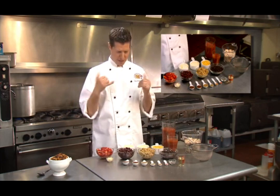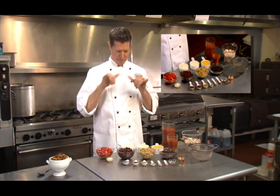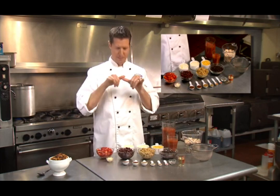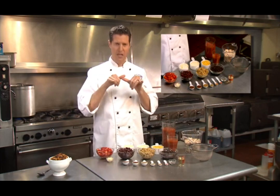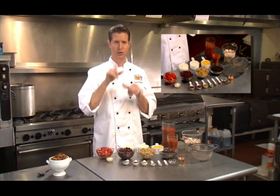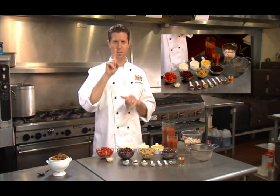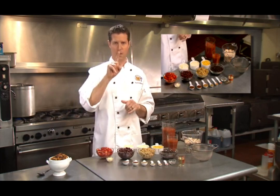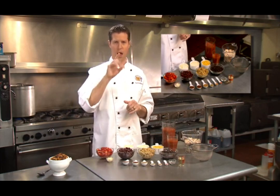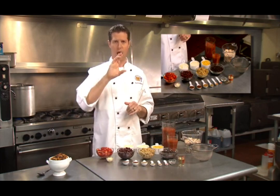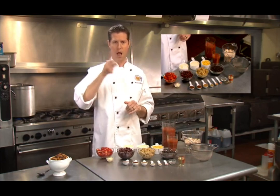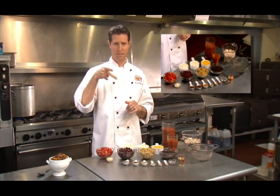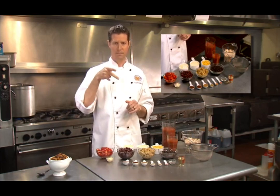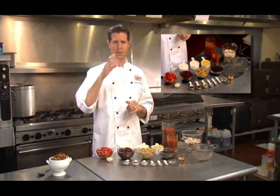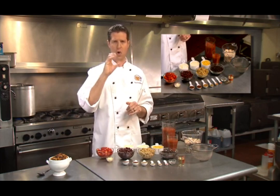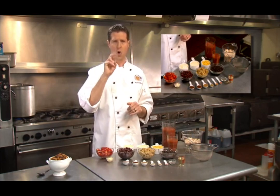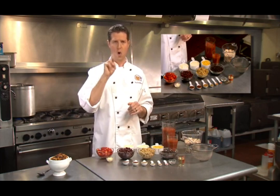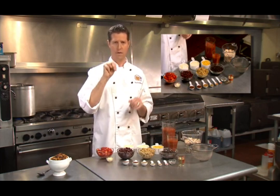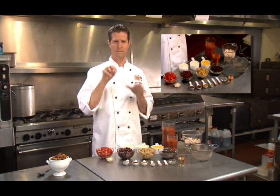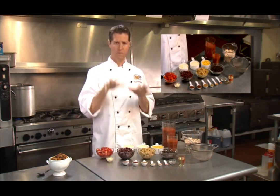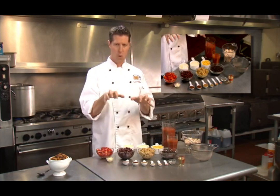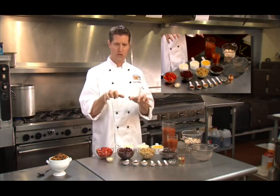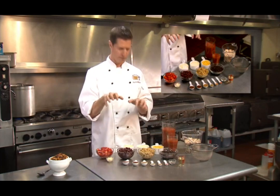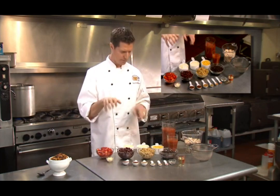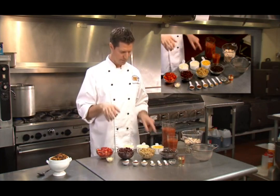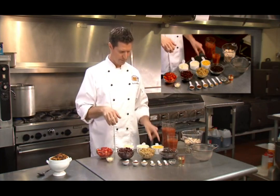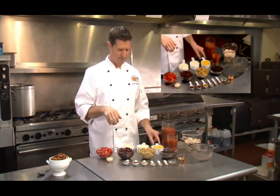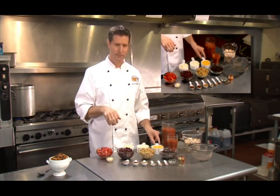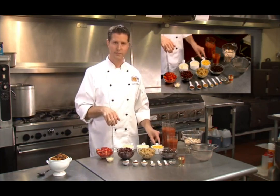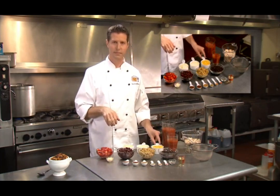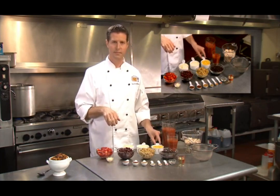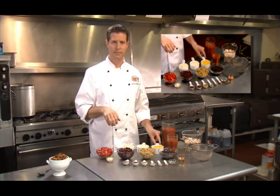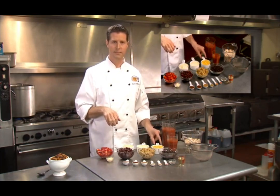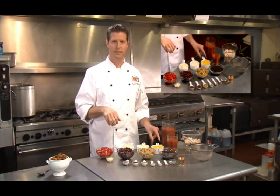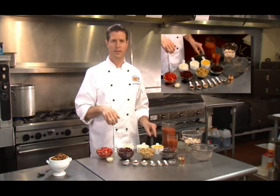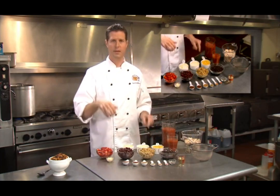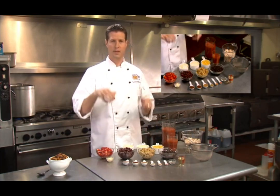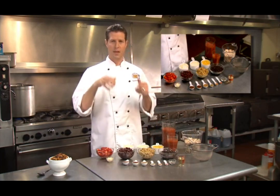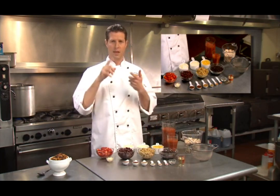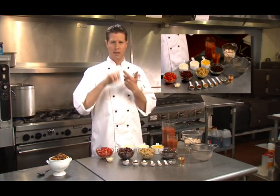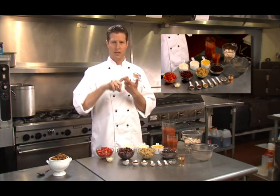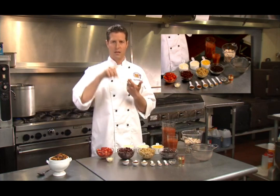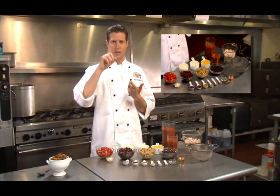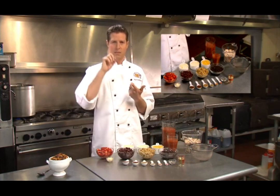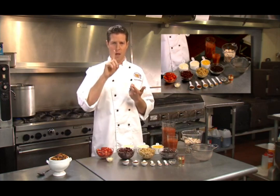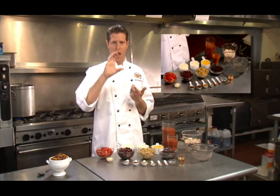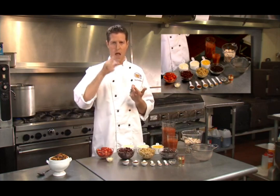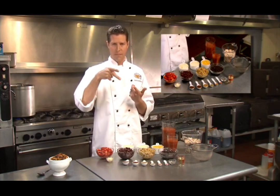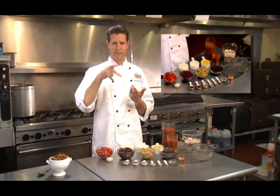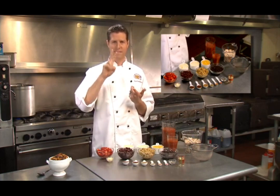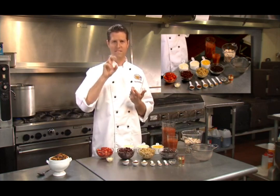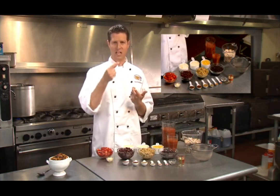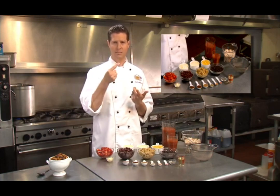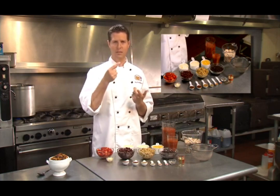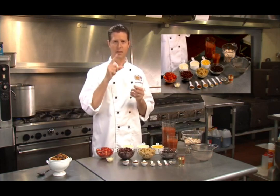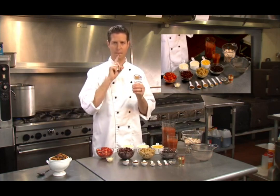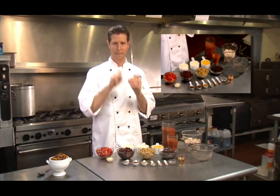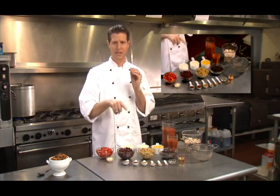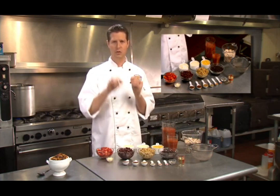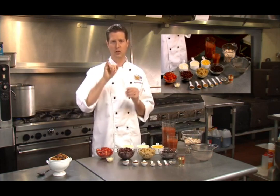Next, measure 1 cup of frozen corn and 1 cup of low-sodium vegetable tomato juice.